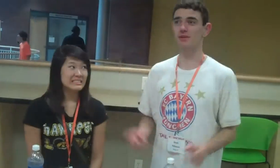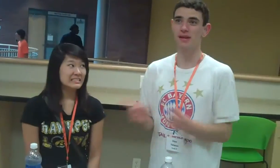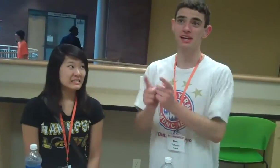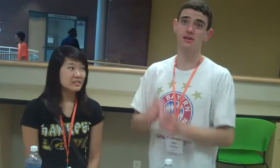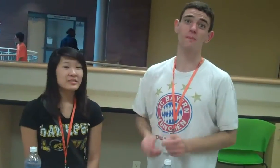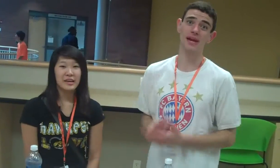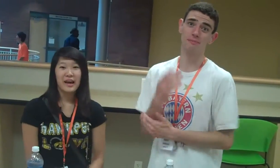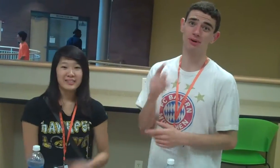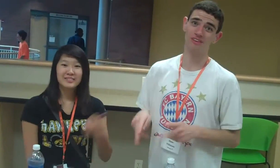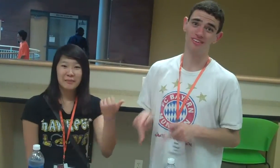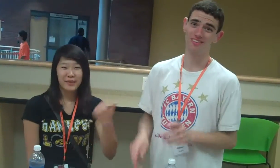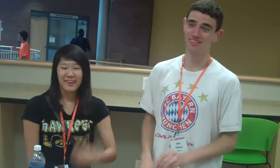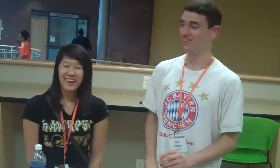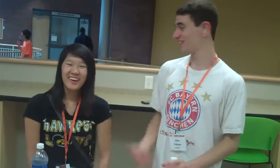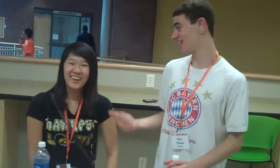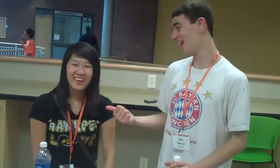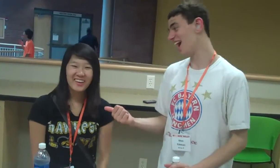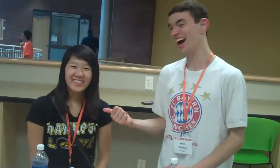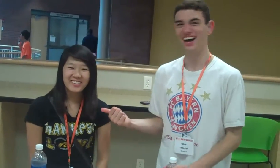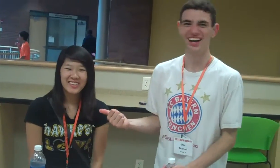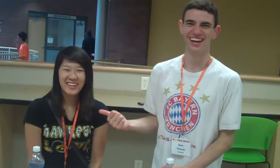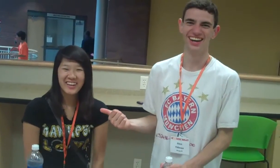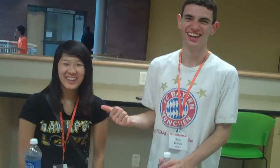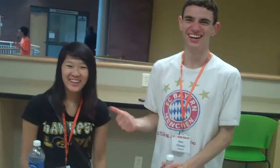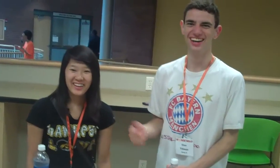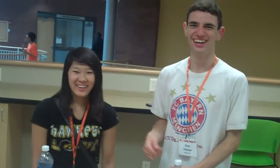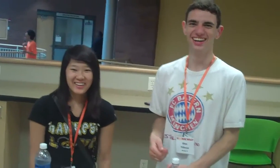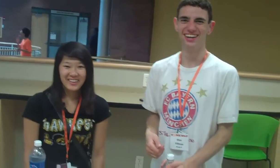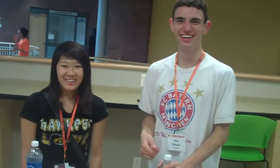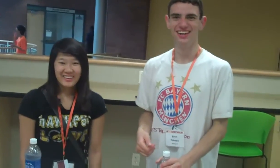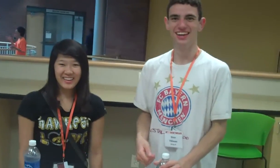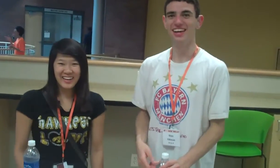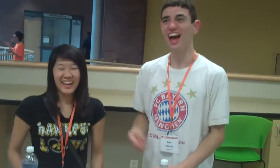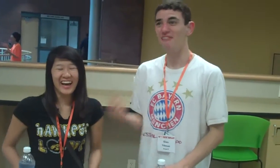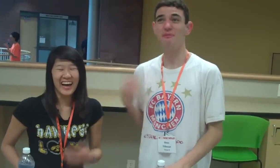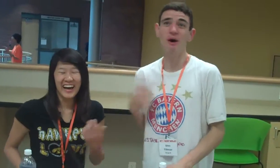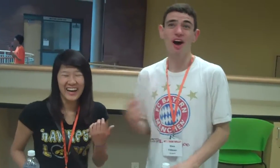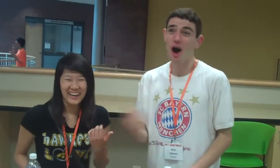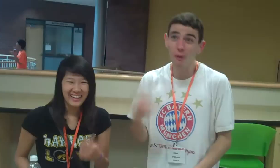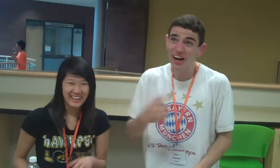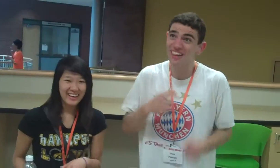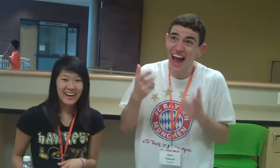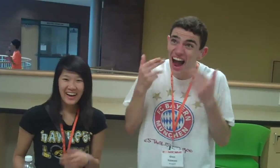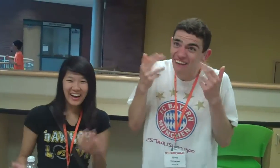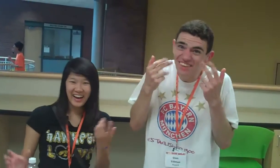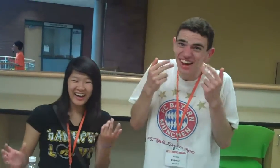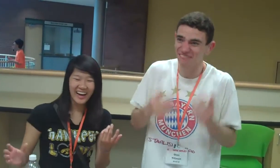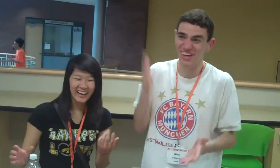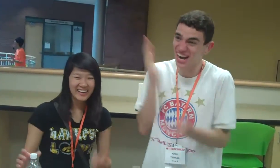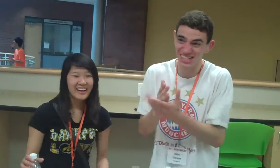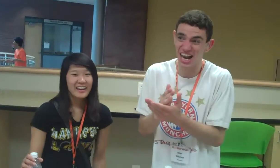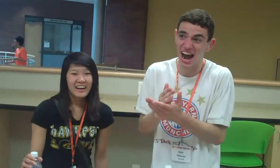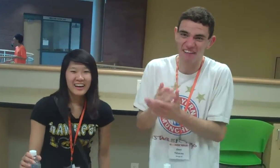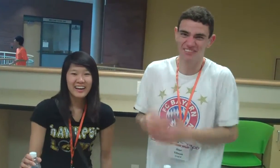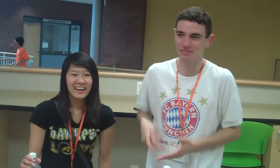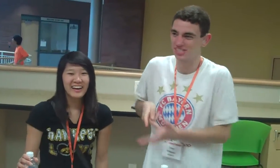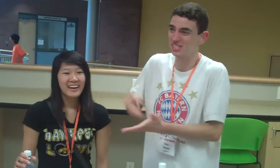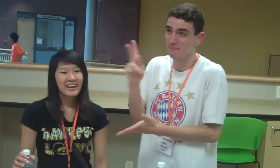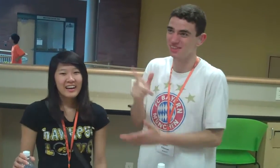meeting new people. same here. You two laugh a lot together. Yeah, we both always laugh. We can't stop. We skipped